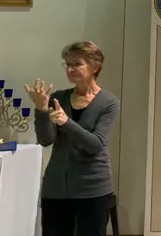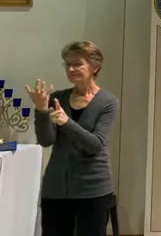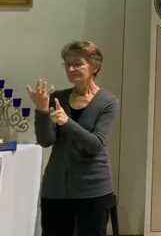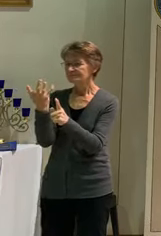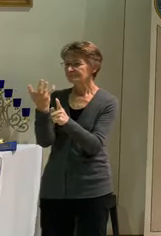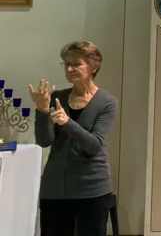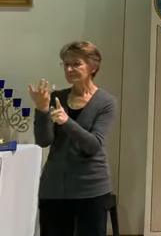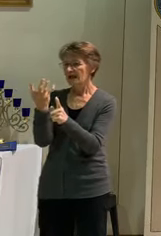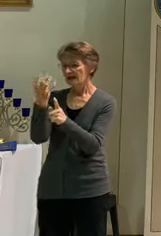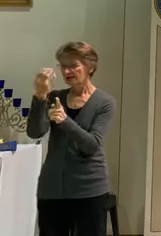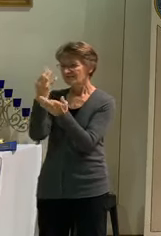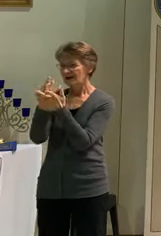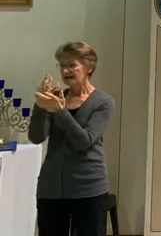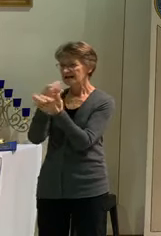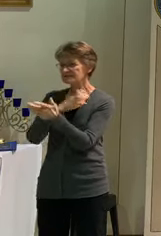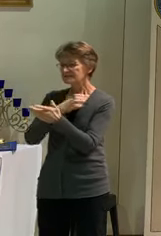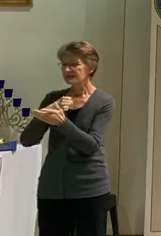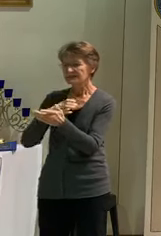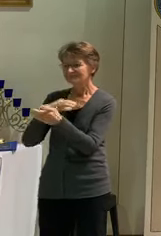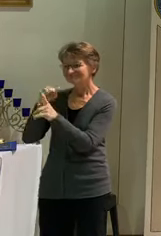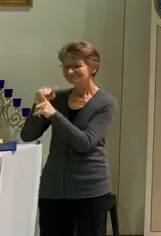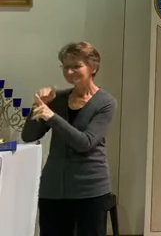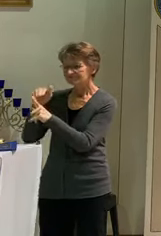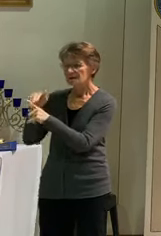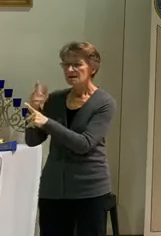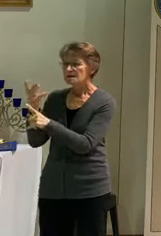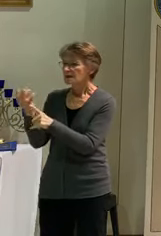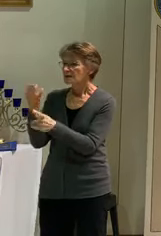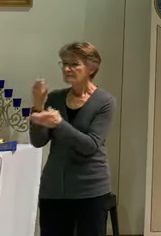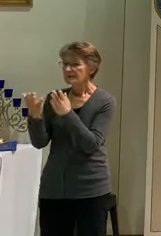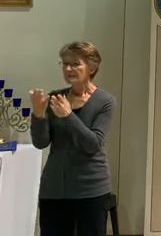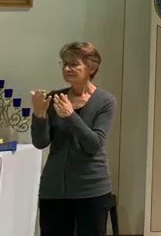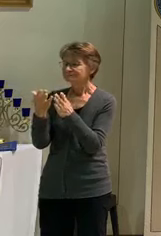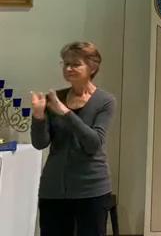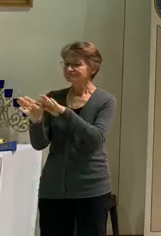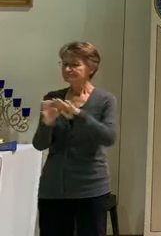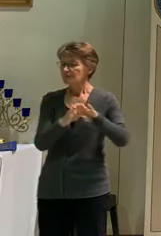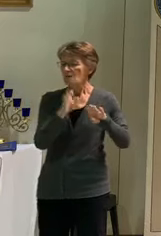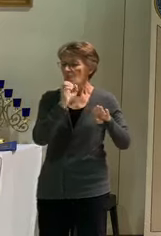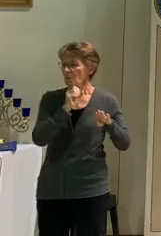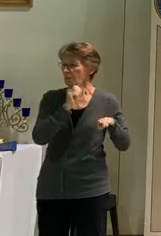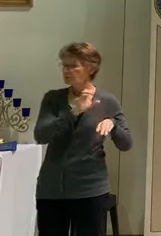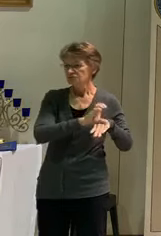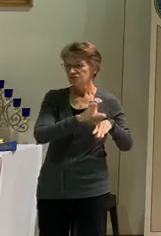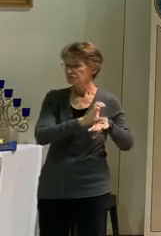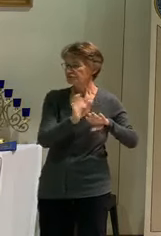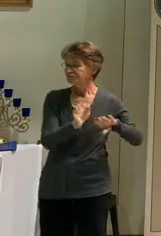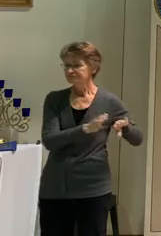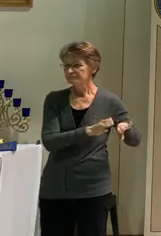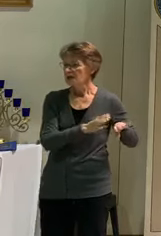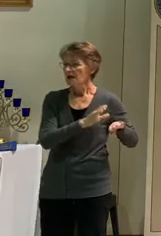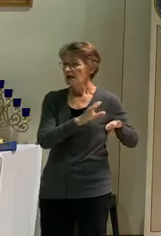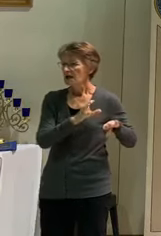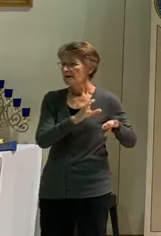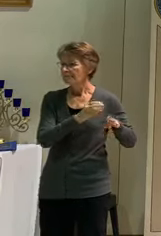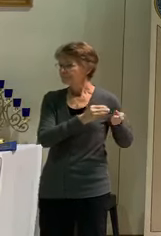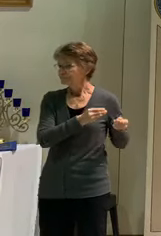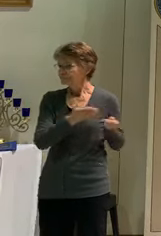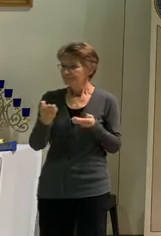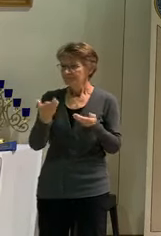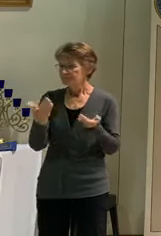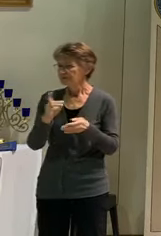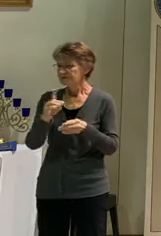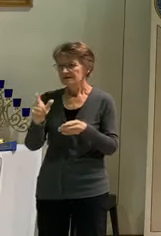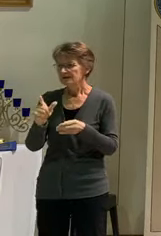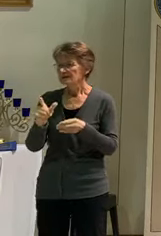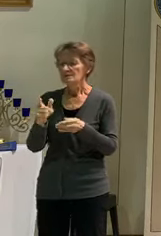Committee, Board of Ed, and the Finance Council decided that the monies we raise with your